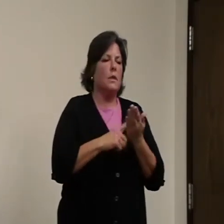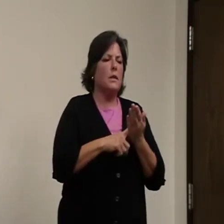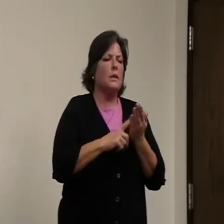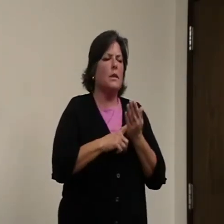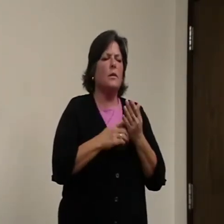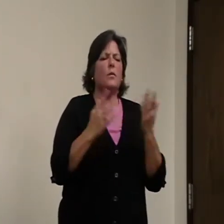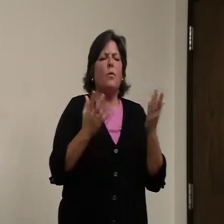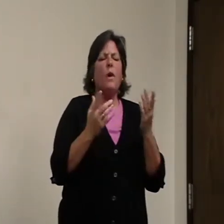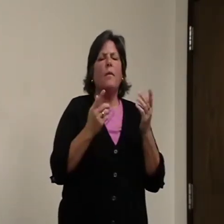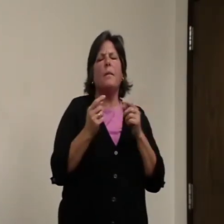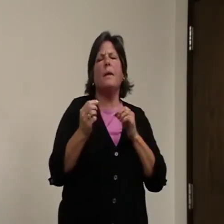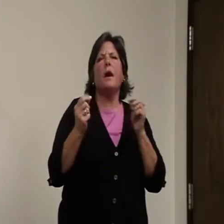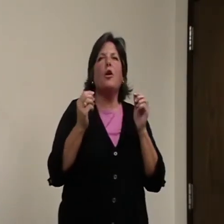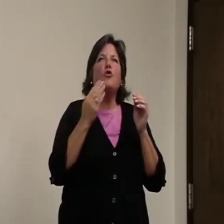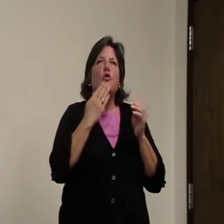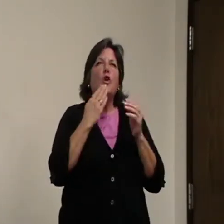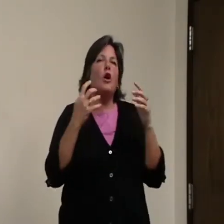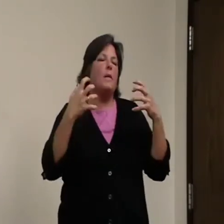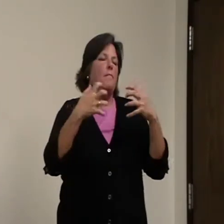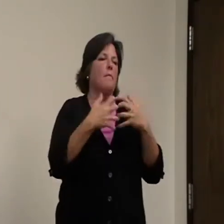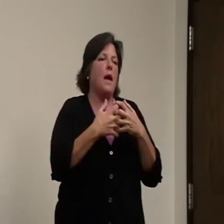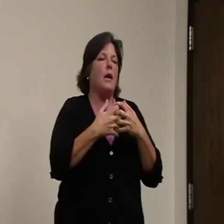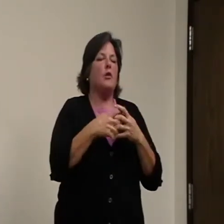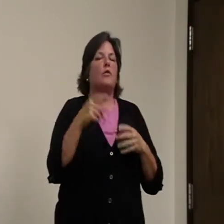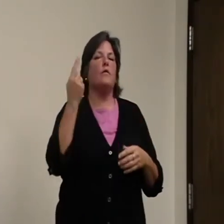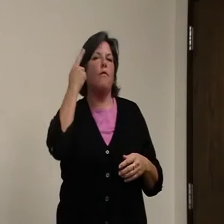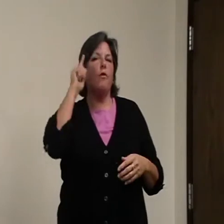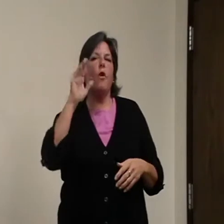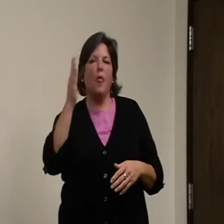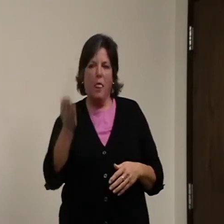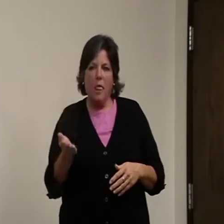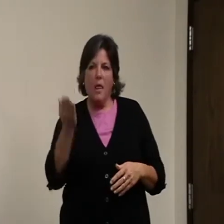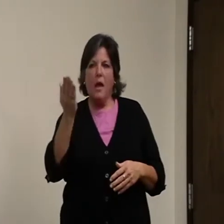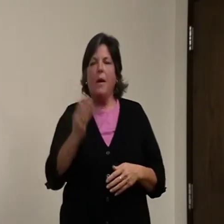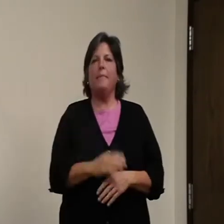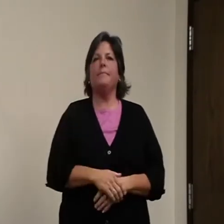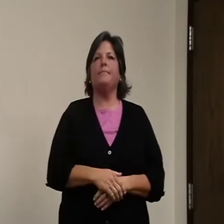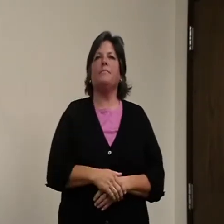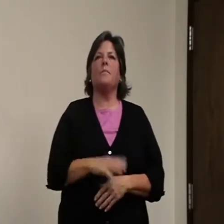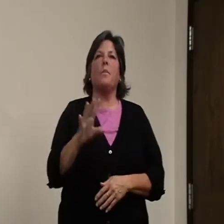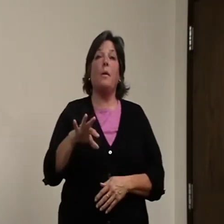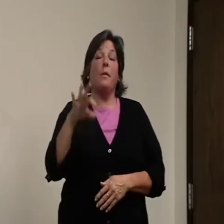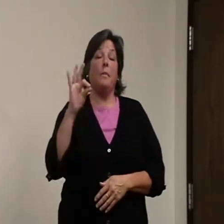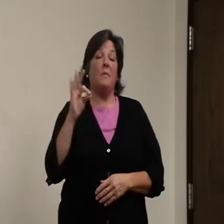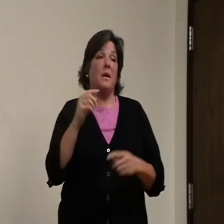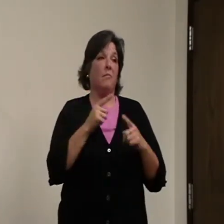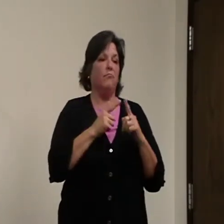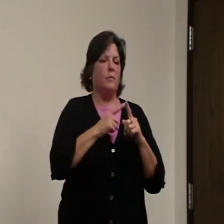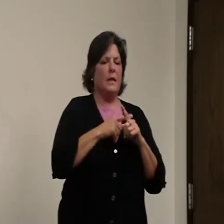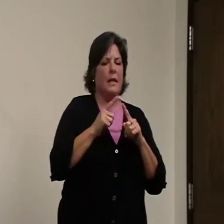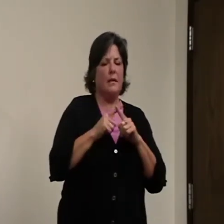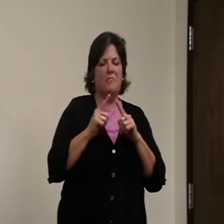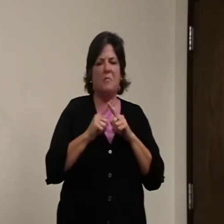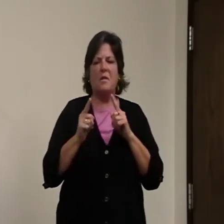them best. We would select the devices, choose color, take